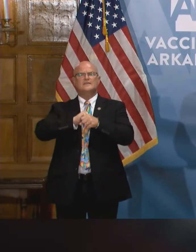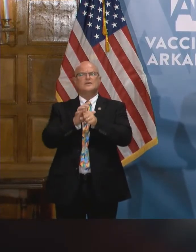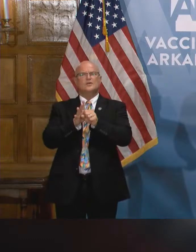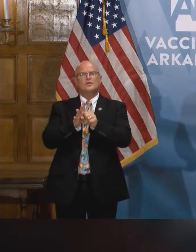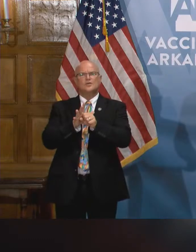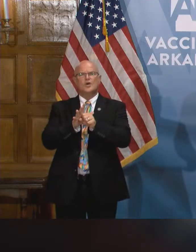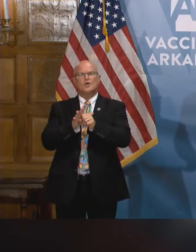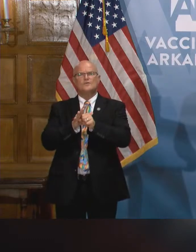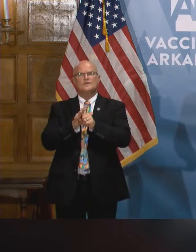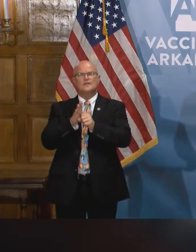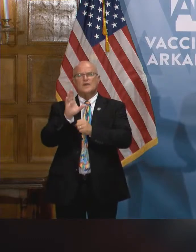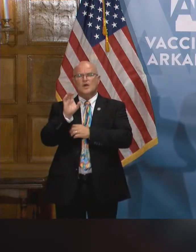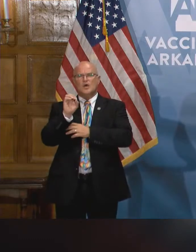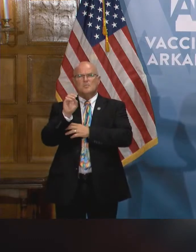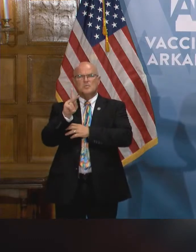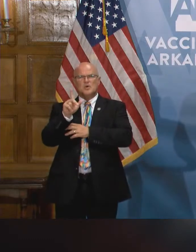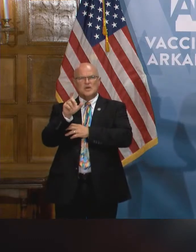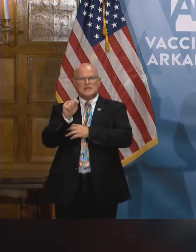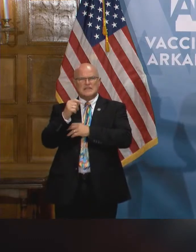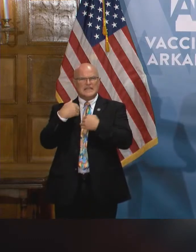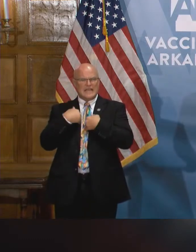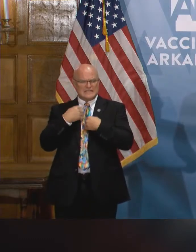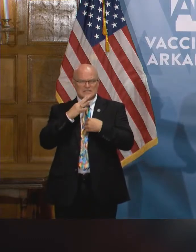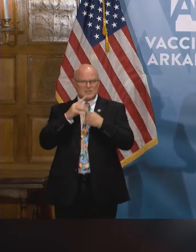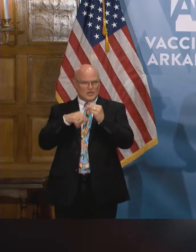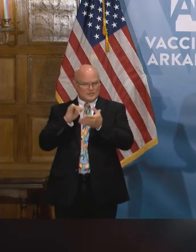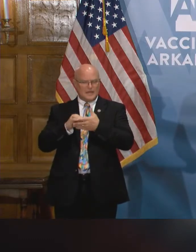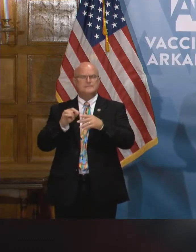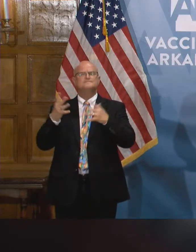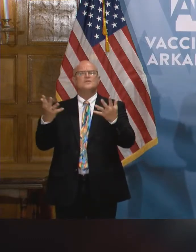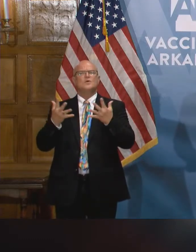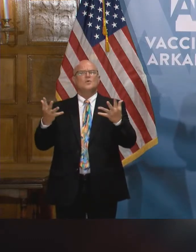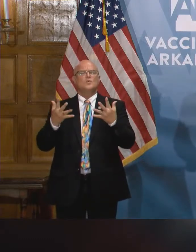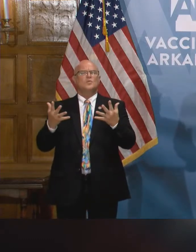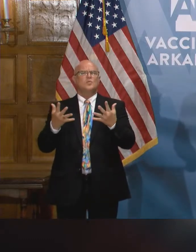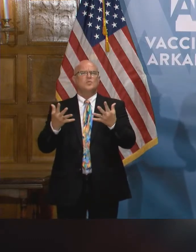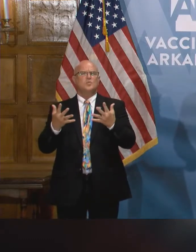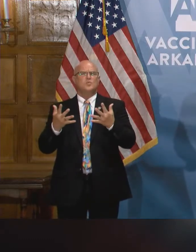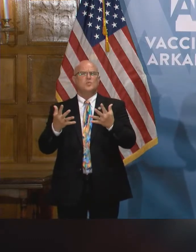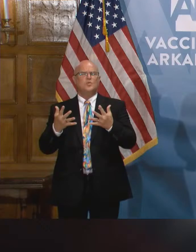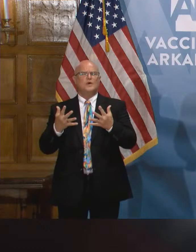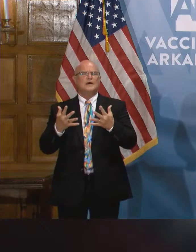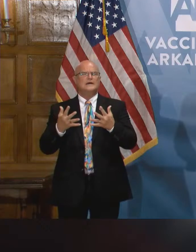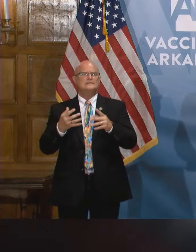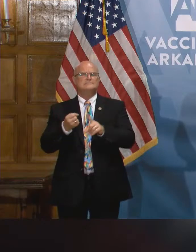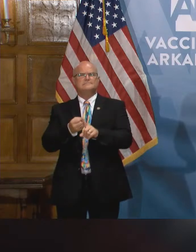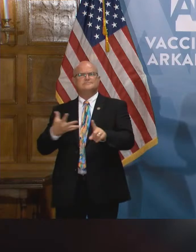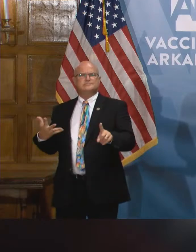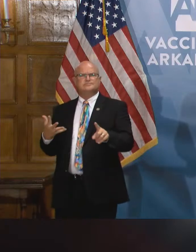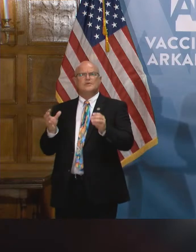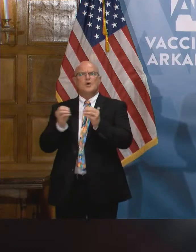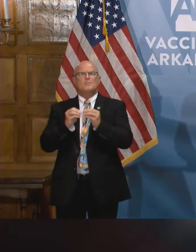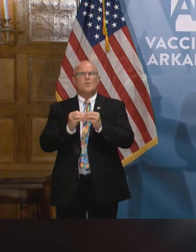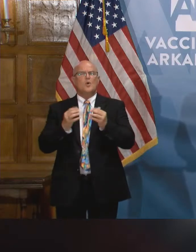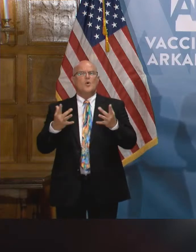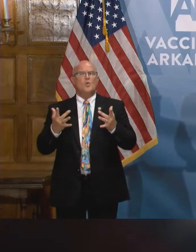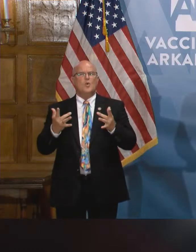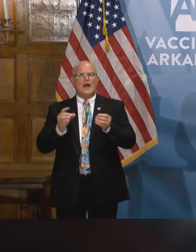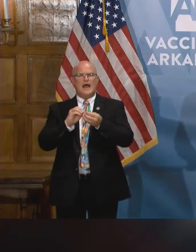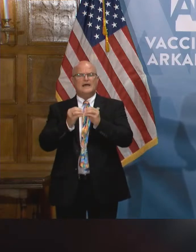COVID booklets that he talked about. Wanted to see if you could elaborate a little bit more on why this company